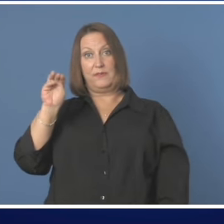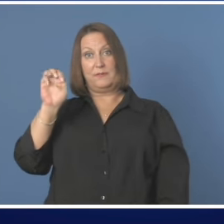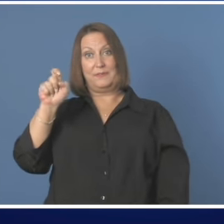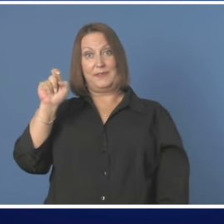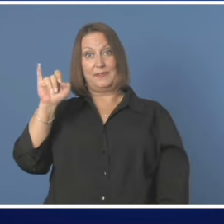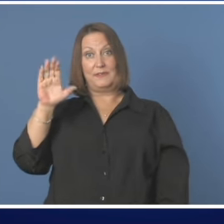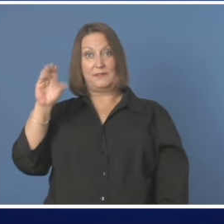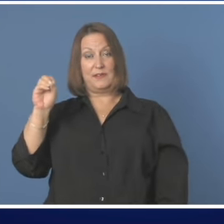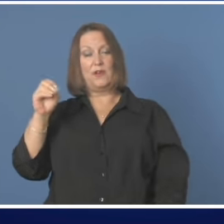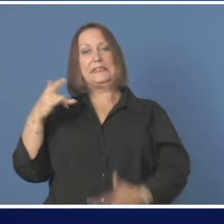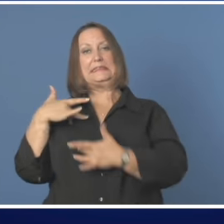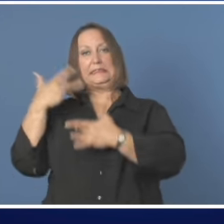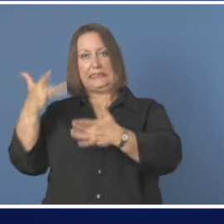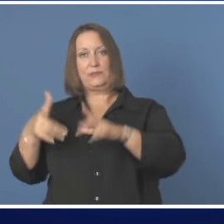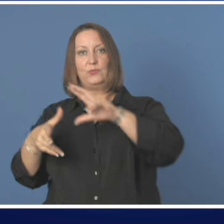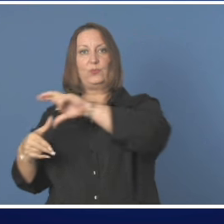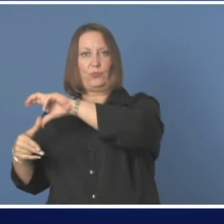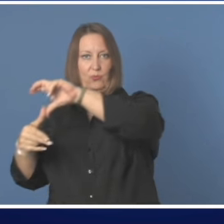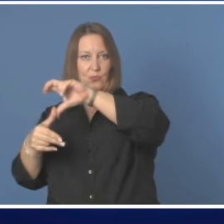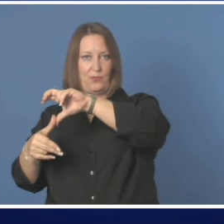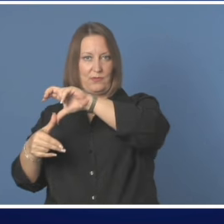storms.